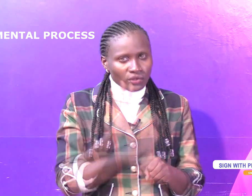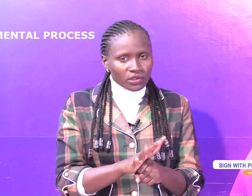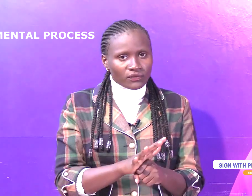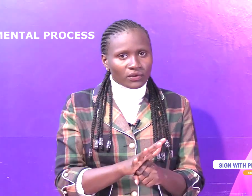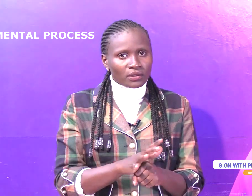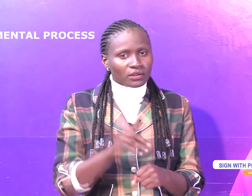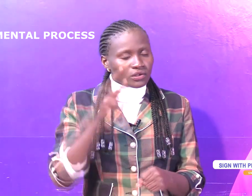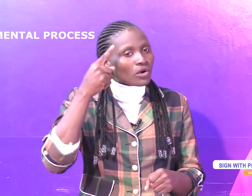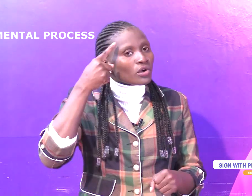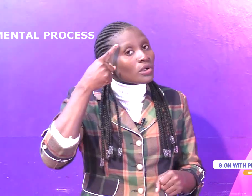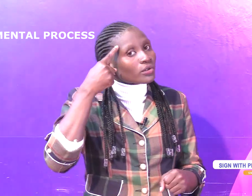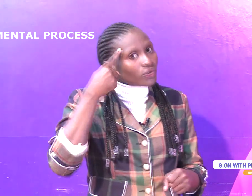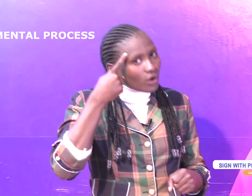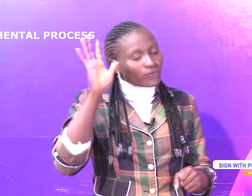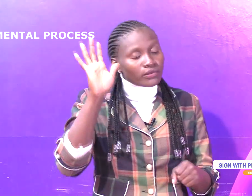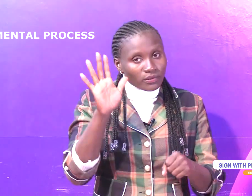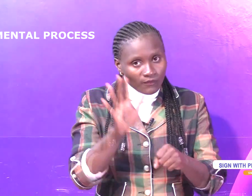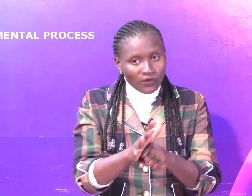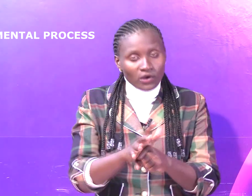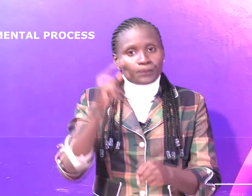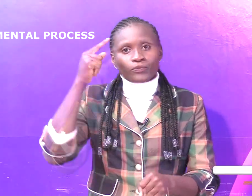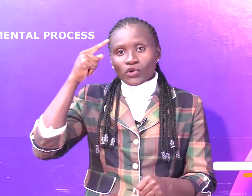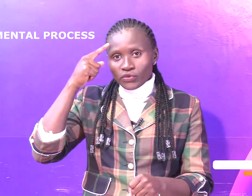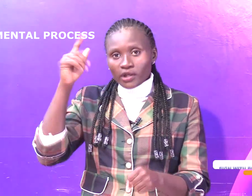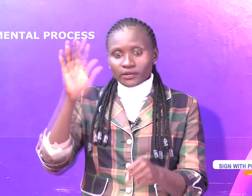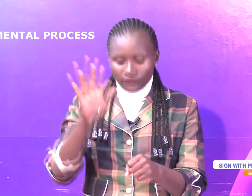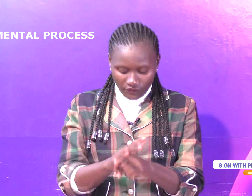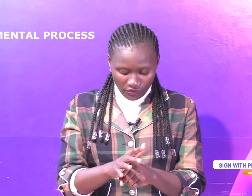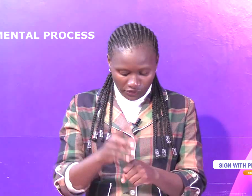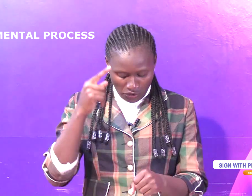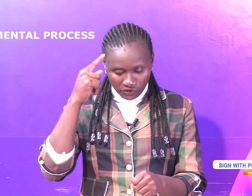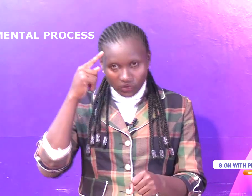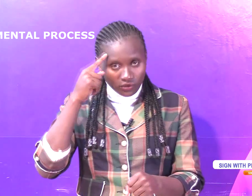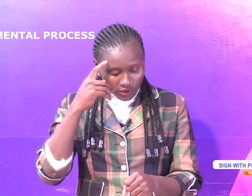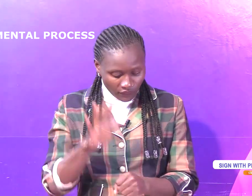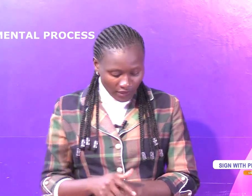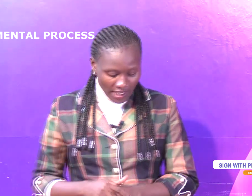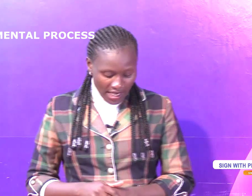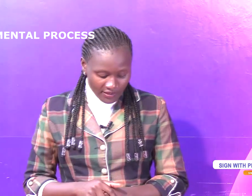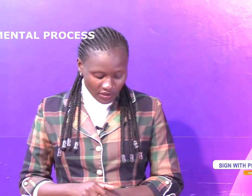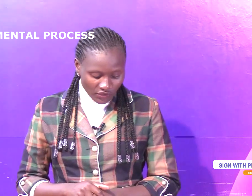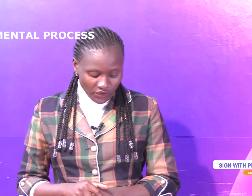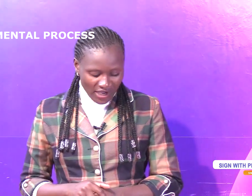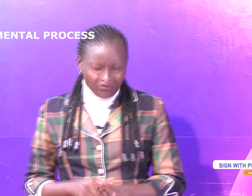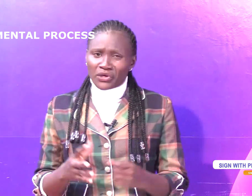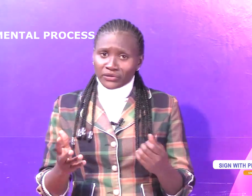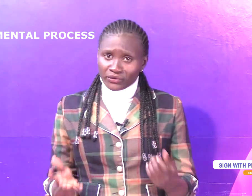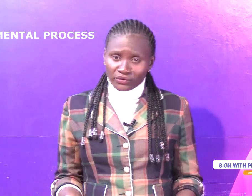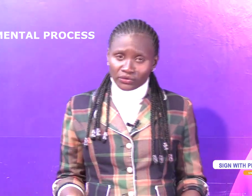thoughtful. So thoughtful, thoughtful. So you're so thoughtful. And then also have